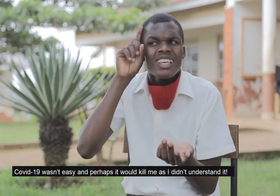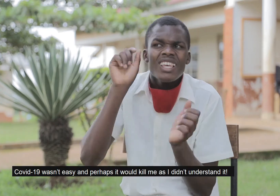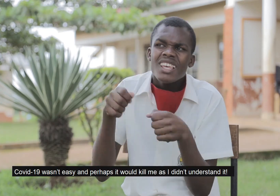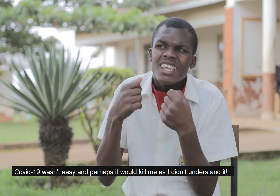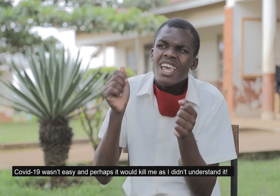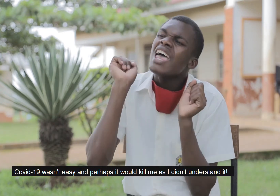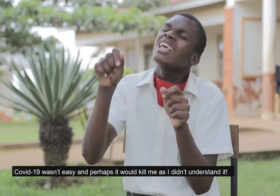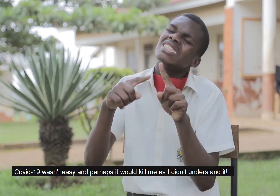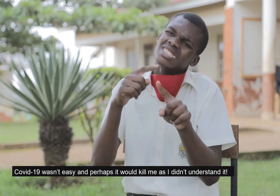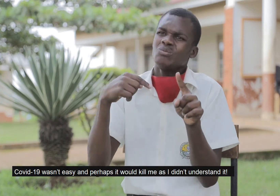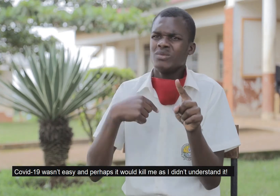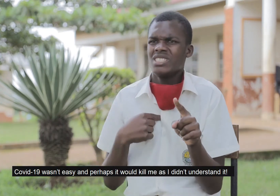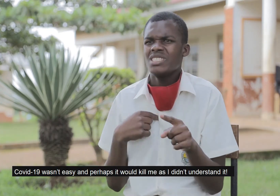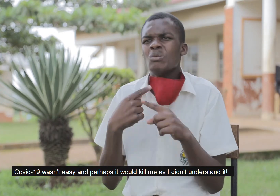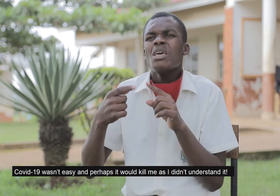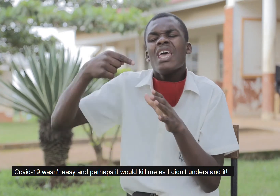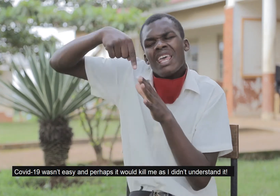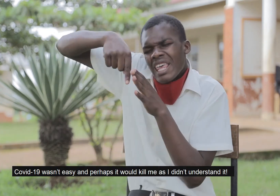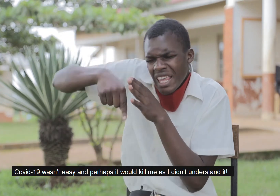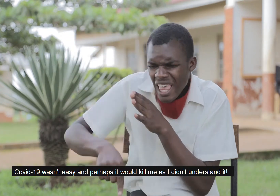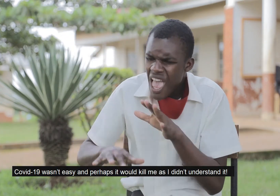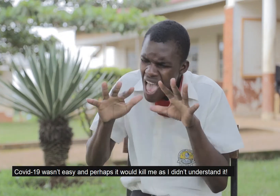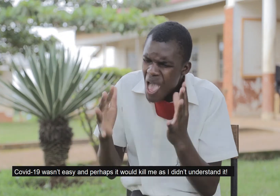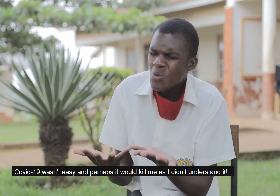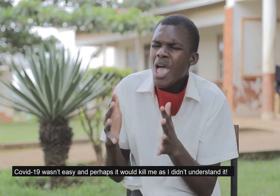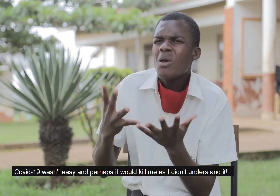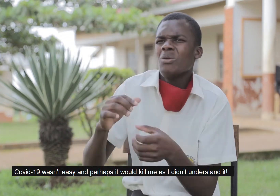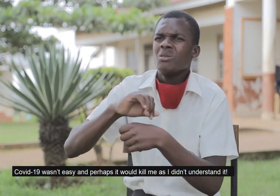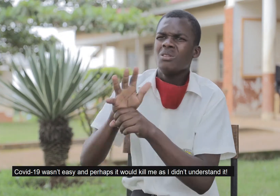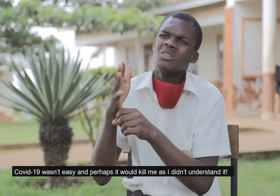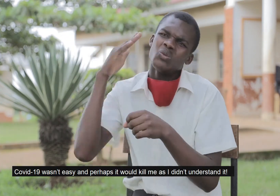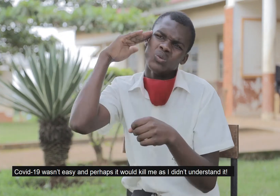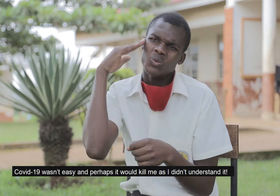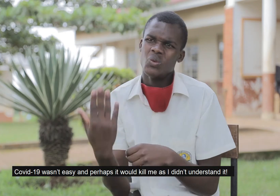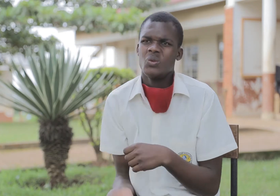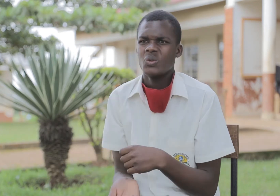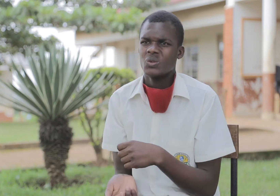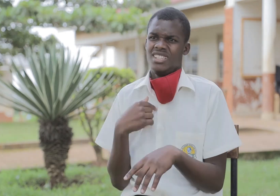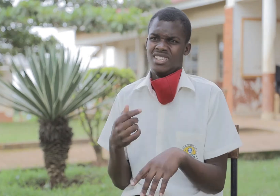COVID-19 wasn't easy, and perhaps it would kill me as I didn't understand it.